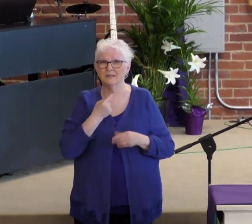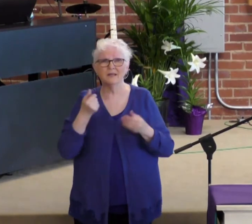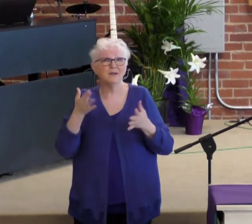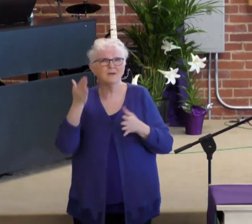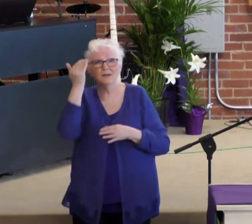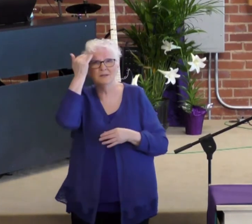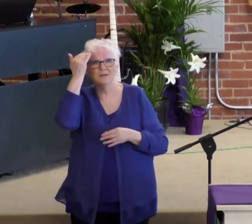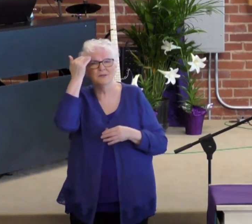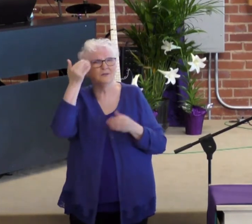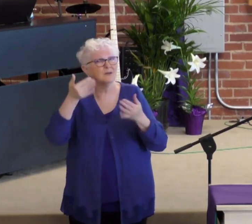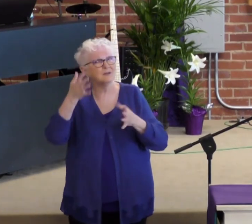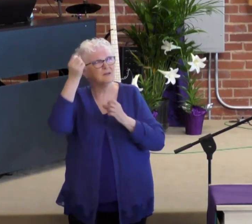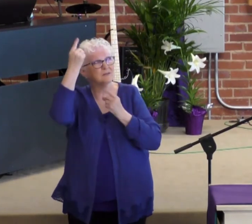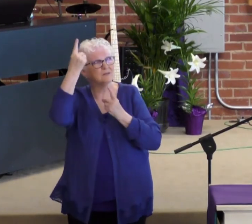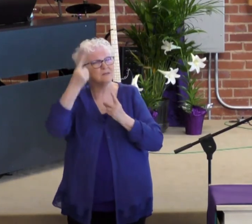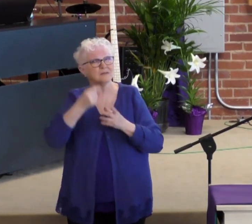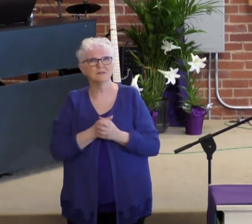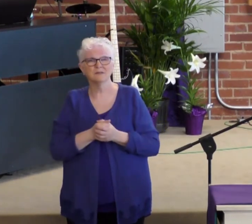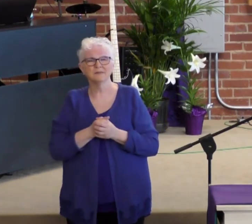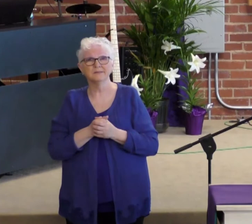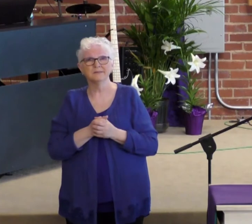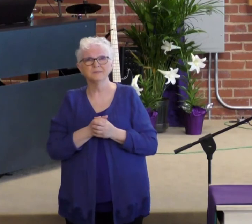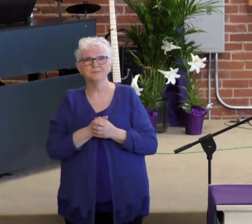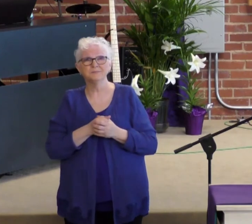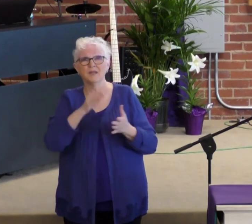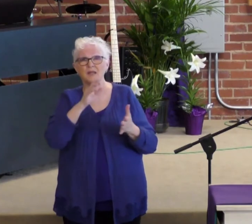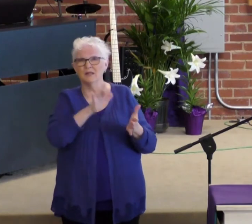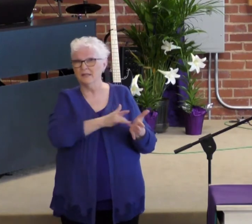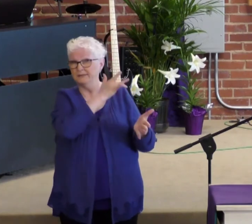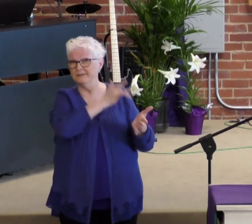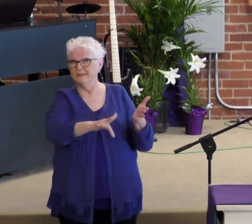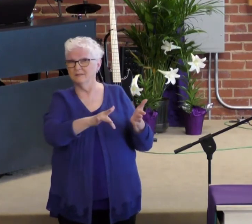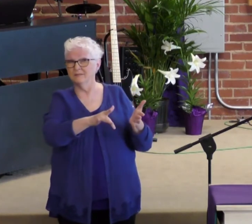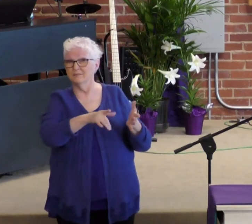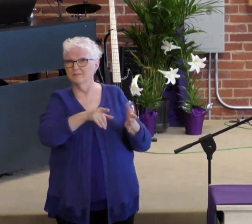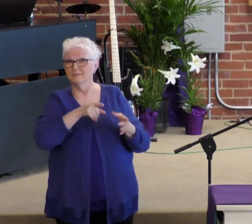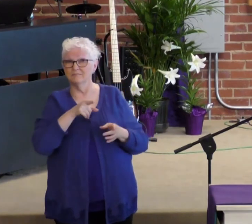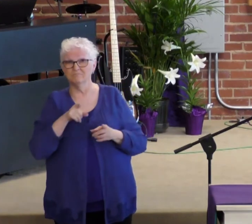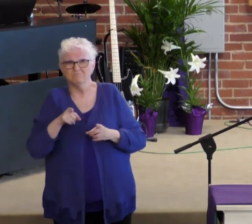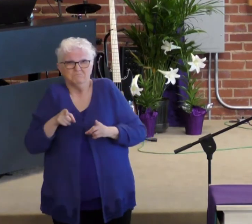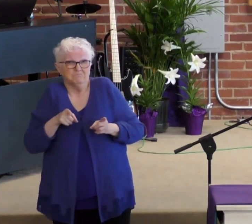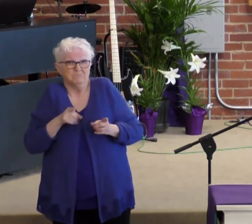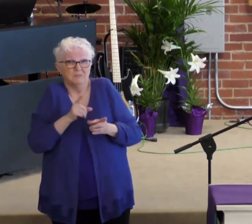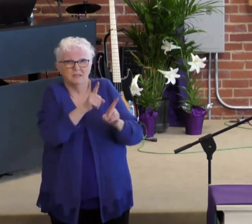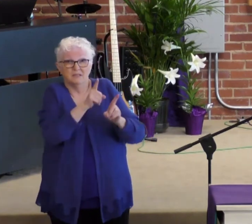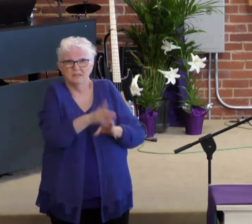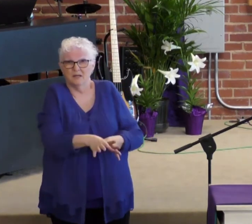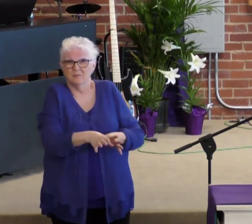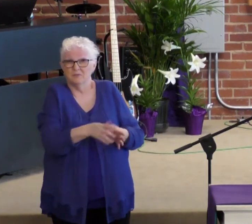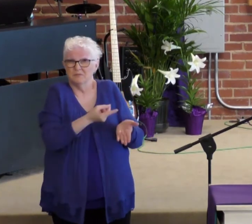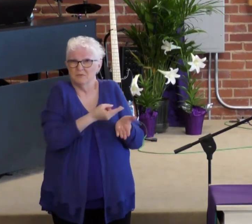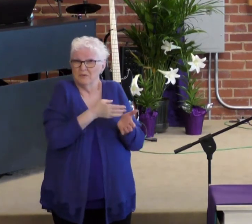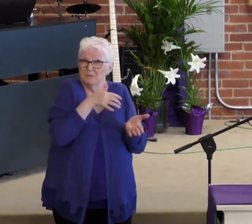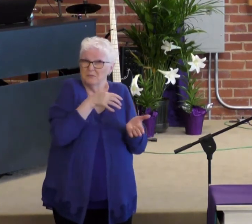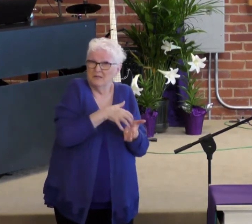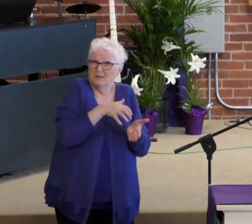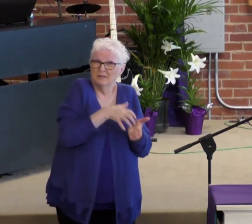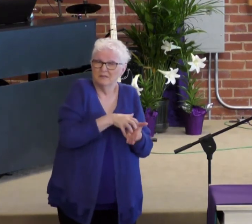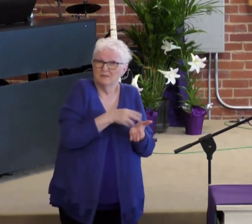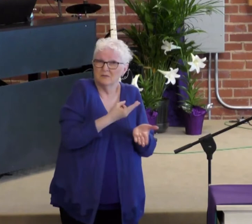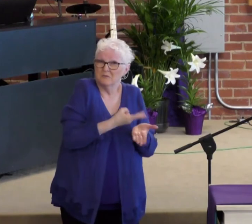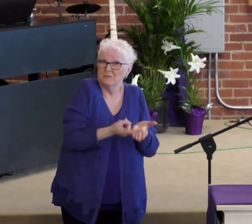He understood. He didn't condemn them for their weakness and for their failure to stand up for